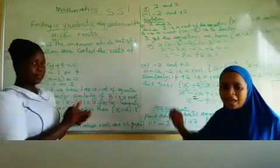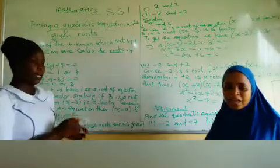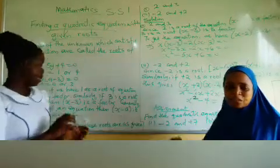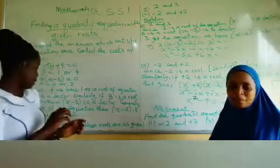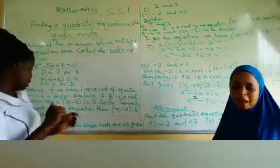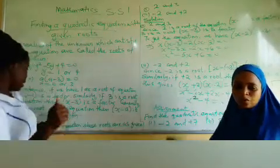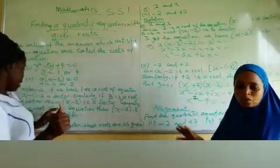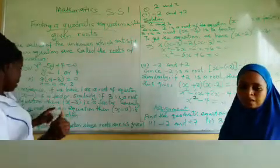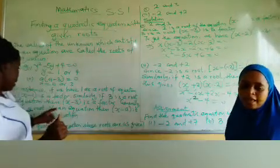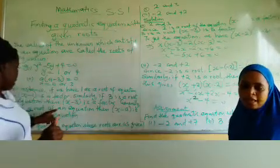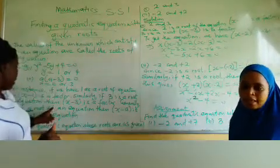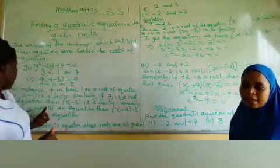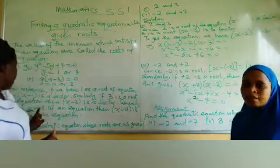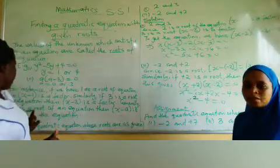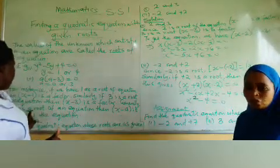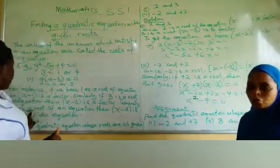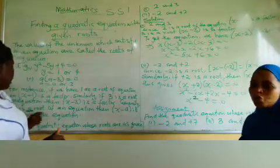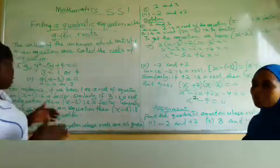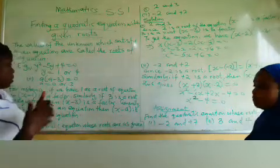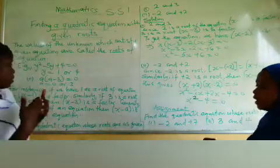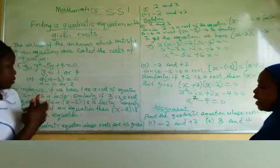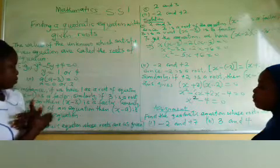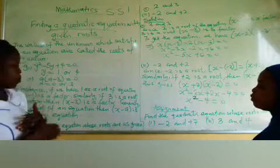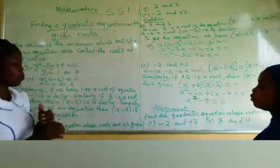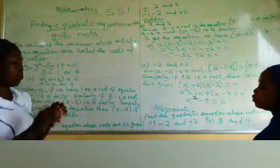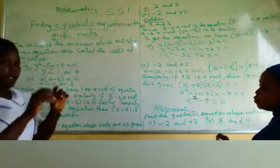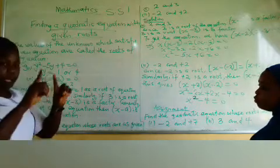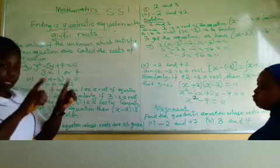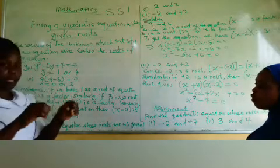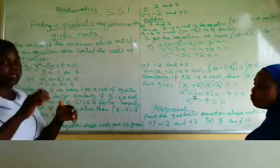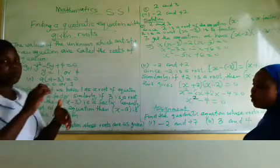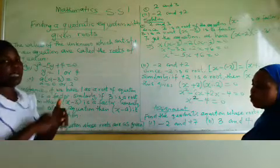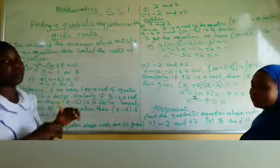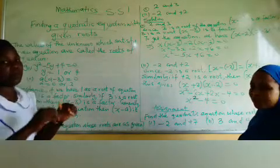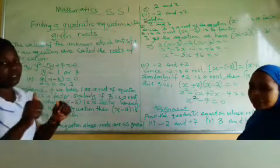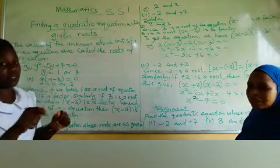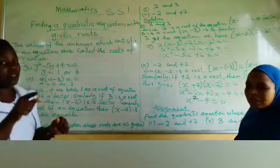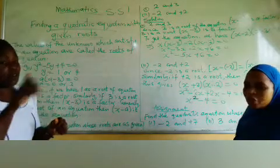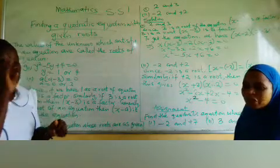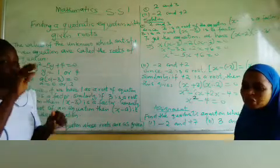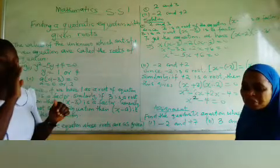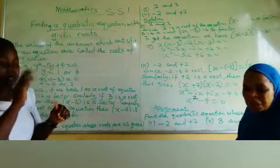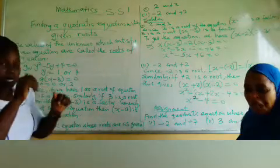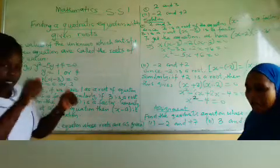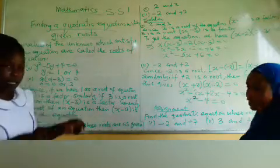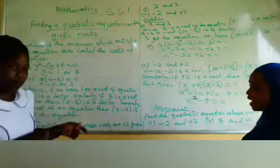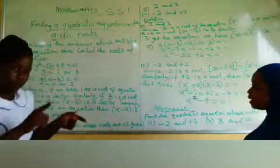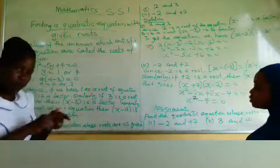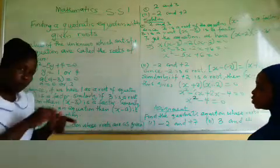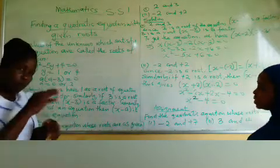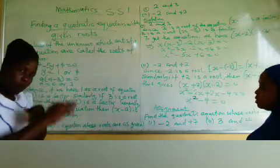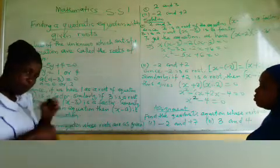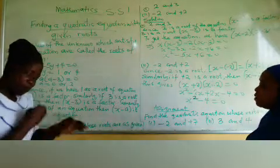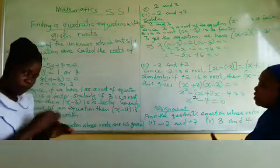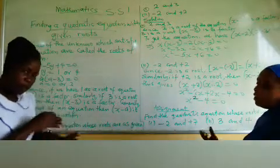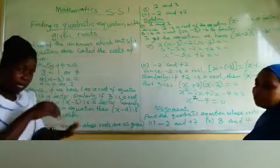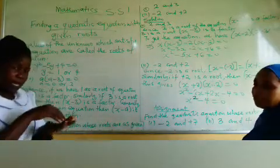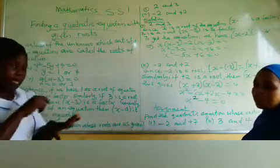x minus a, you will be able to form a quadratic equation. At times, you may be given a